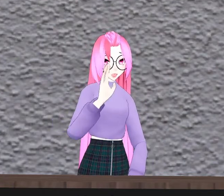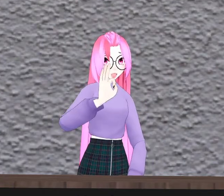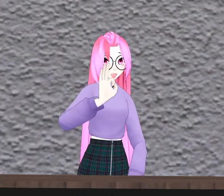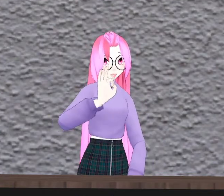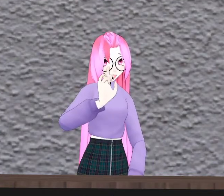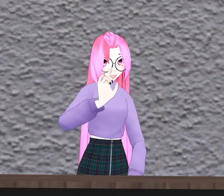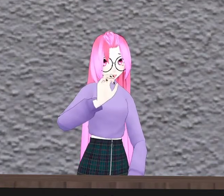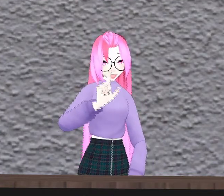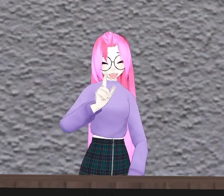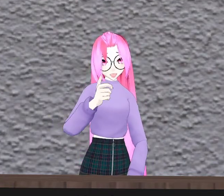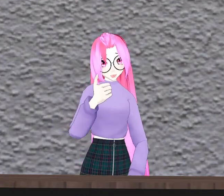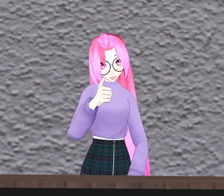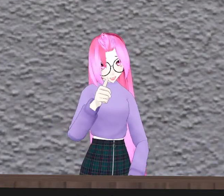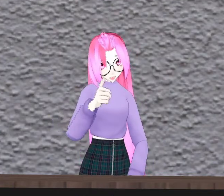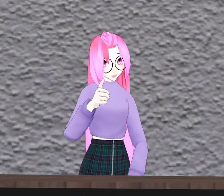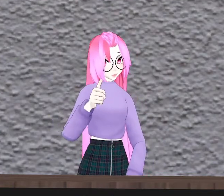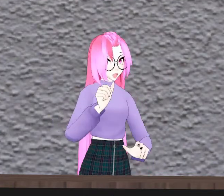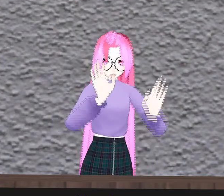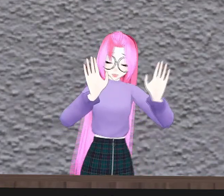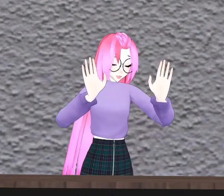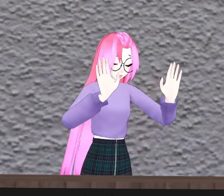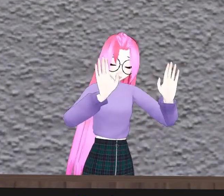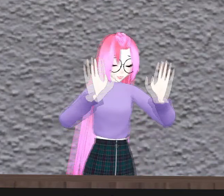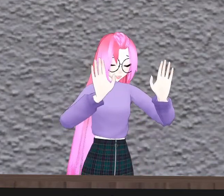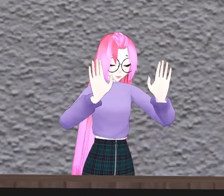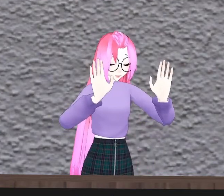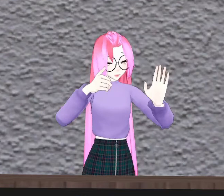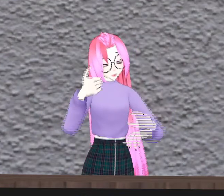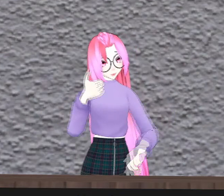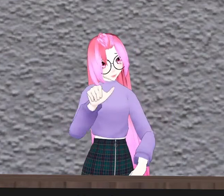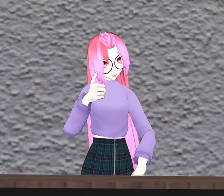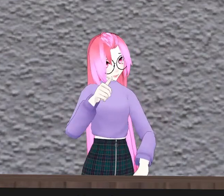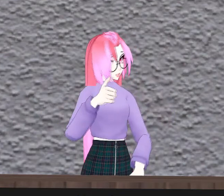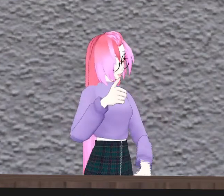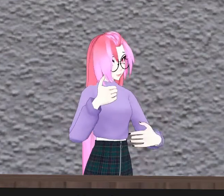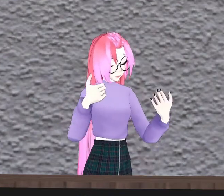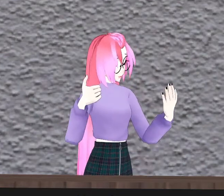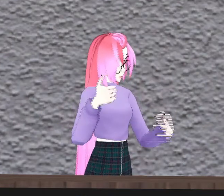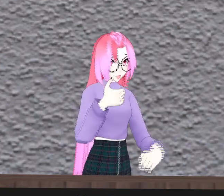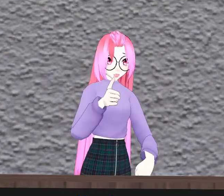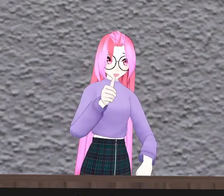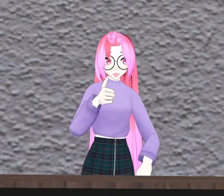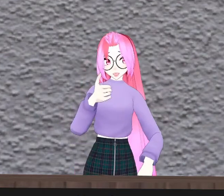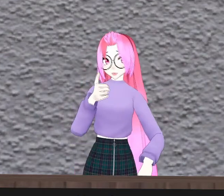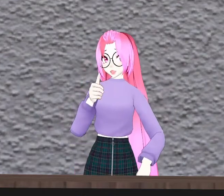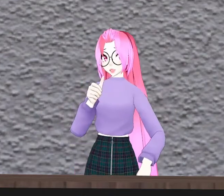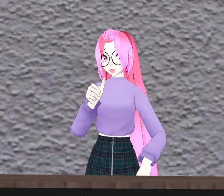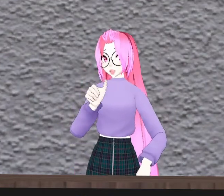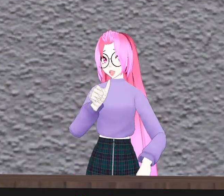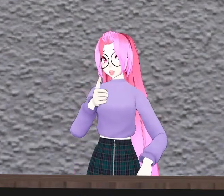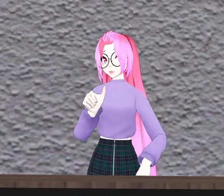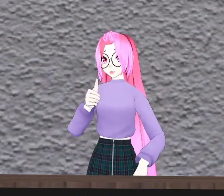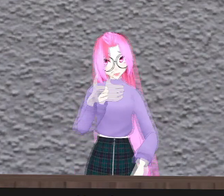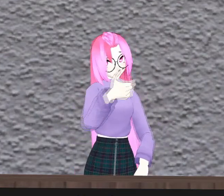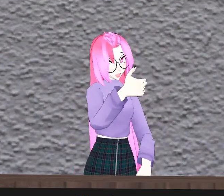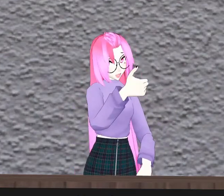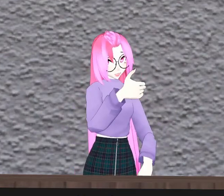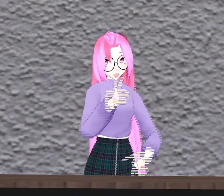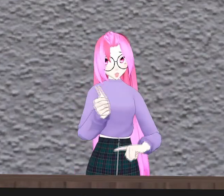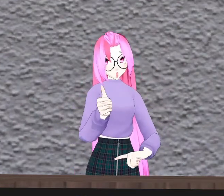5, 6, 7, 8, 9, 10. So I don't have to do this. 10. One hand. Easy as pie. Have a thumbs up, you're